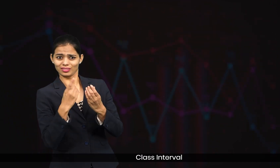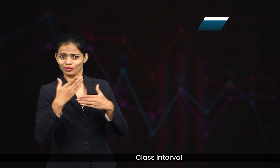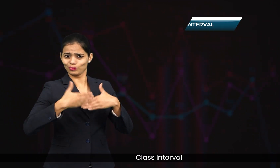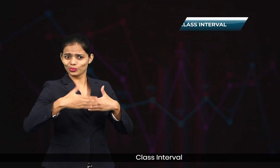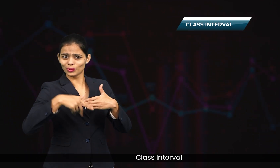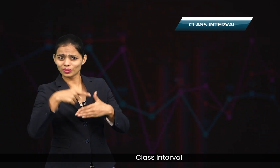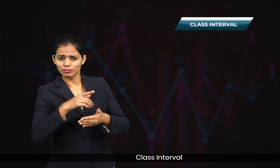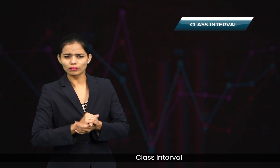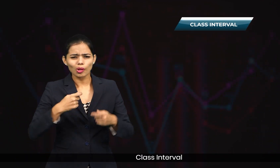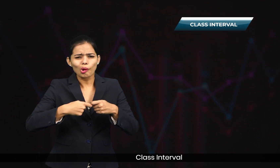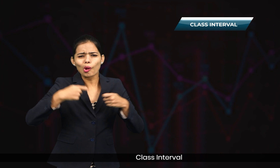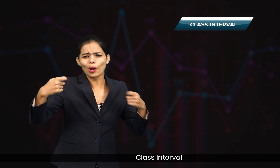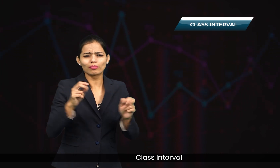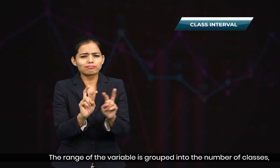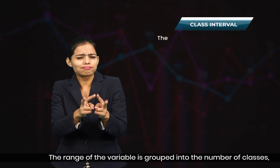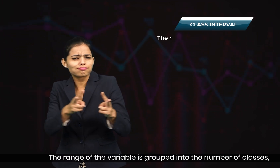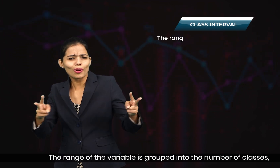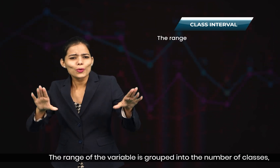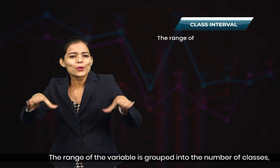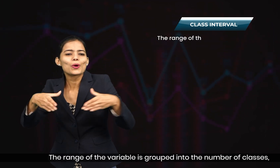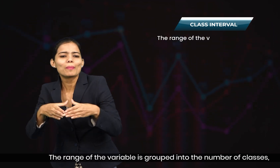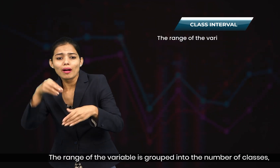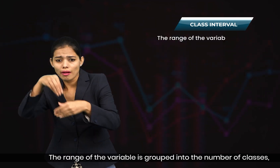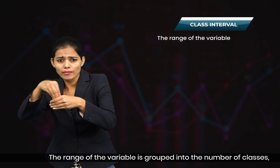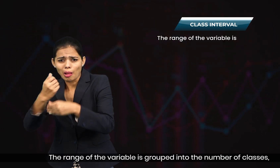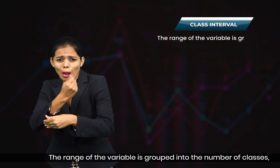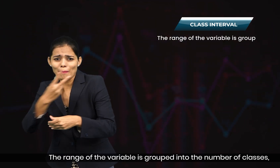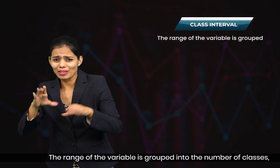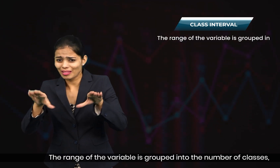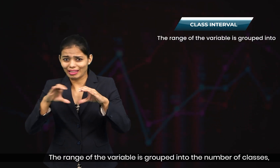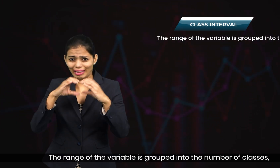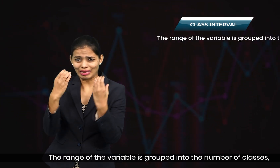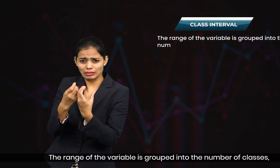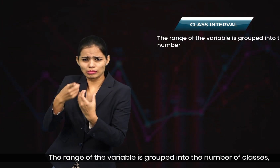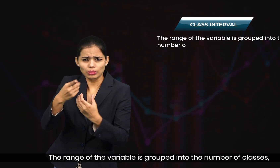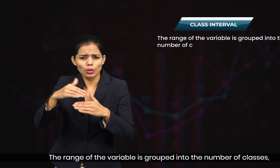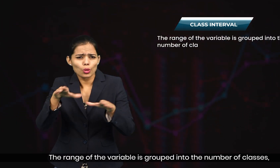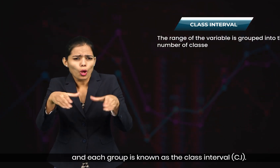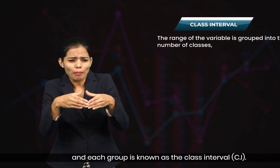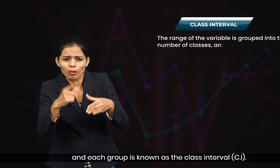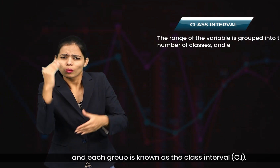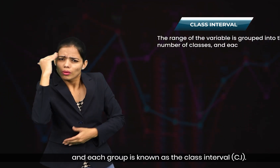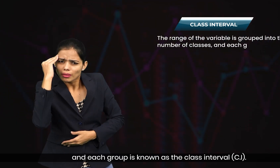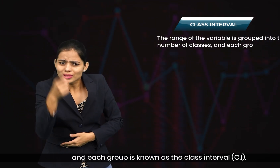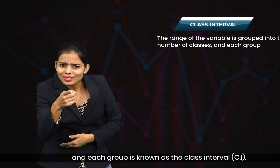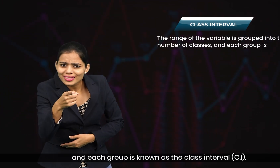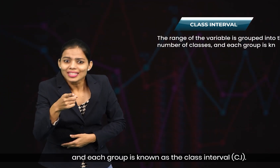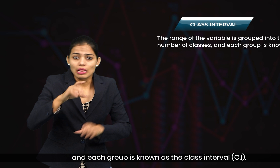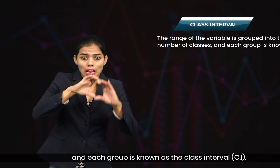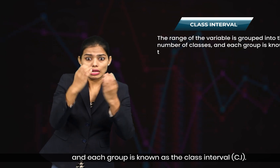Class interval. The range of the variable is grouped into the number of classes and each group is known as the